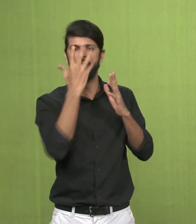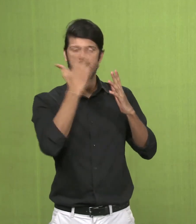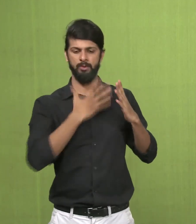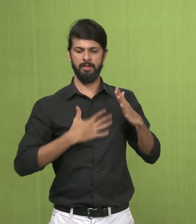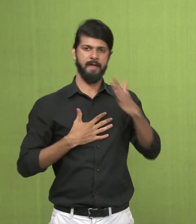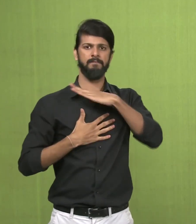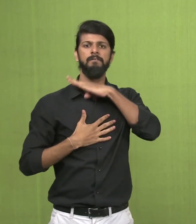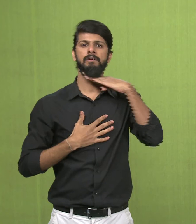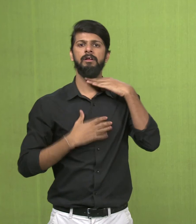It is an